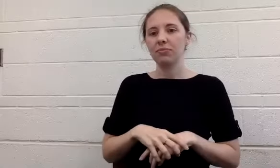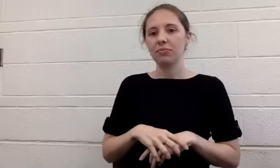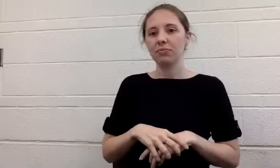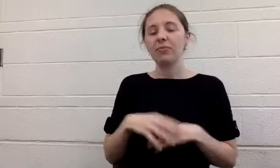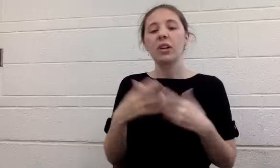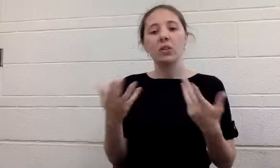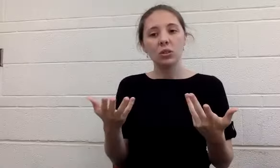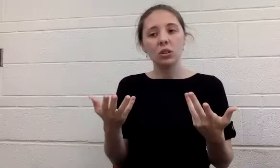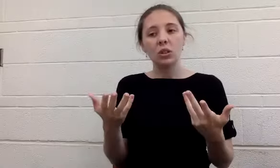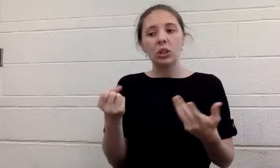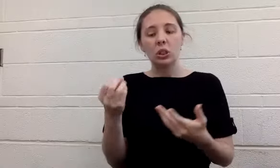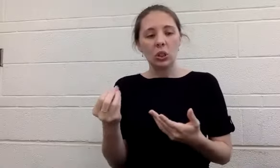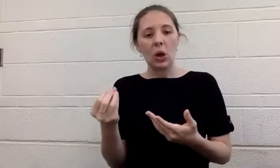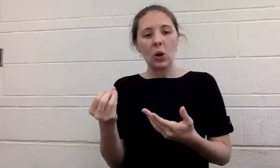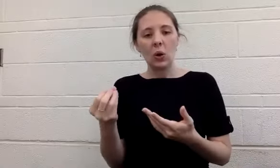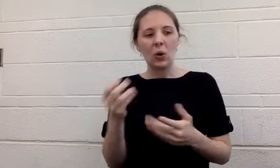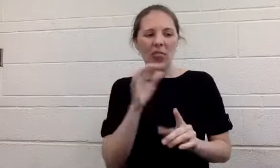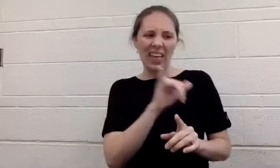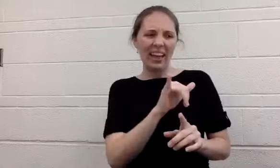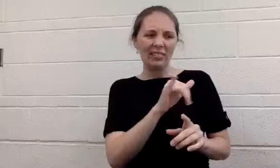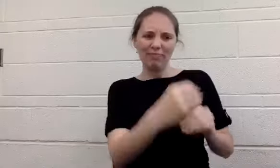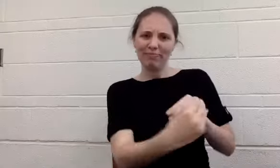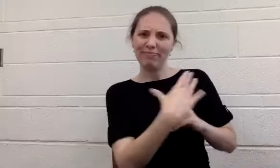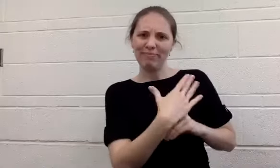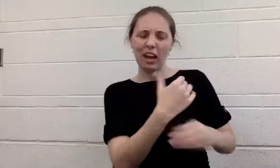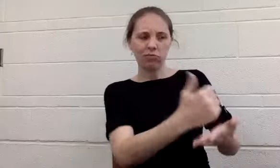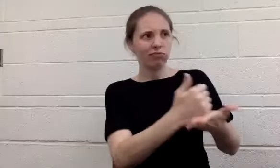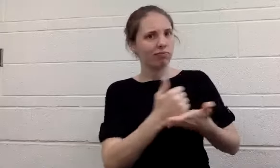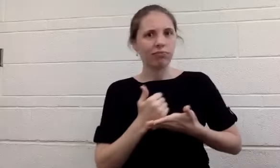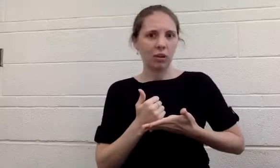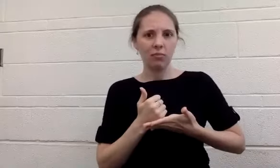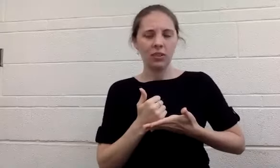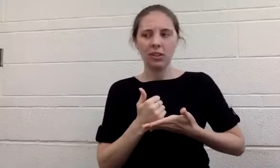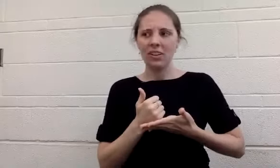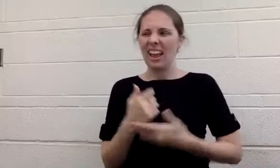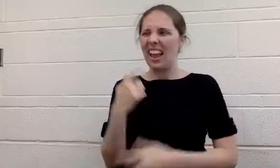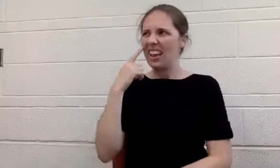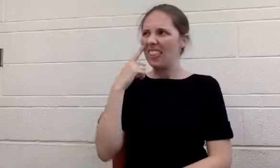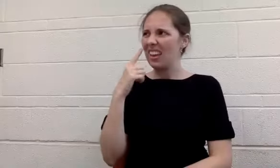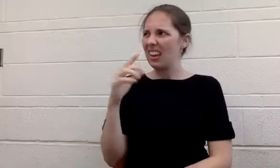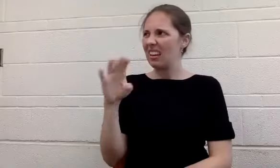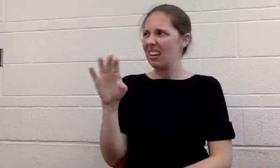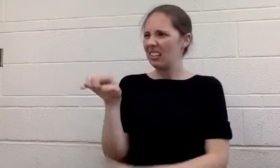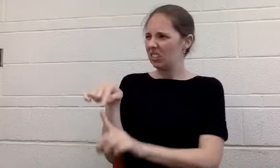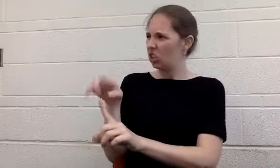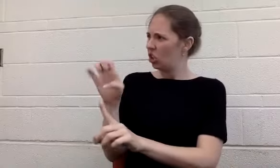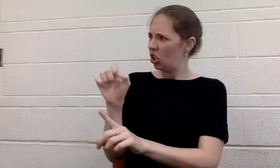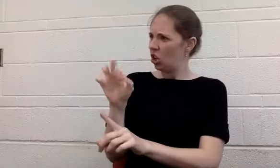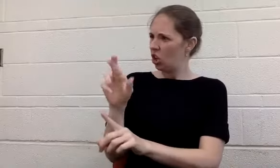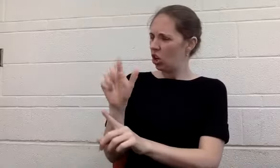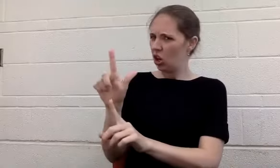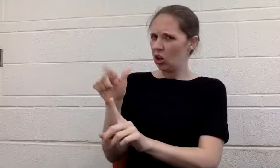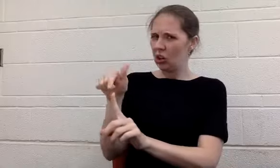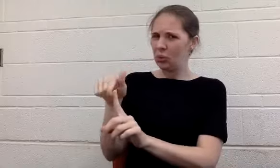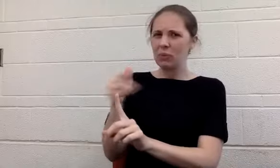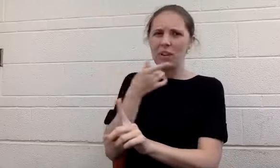this is going on. And I'm here to tell you that I don't know how long your dad and I are going to tolerate this behavior in our home, but one day we may have to